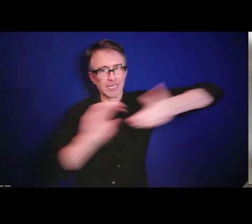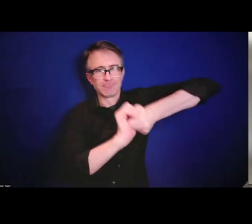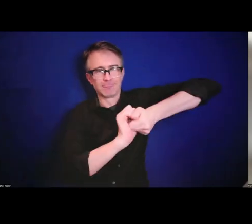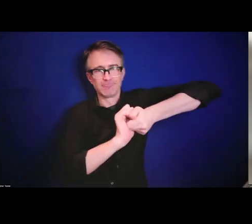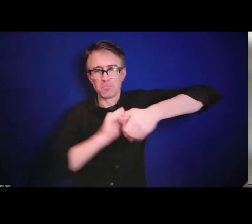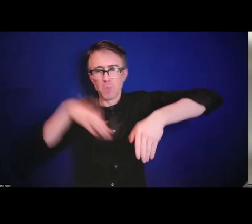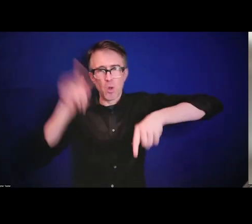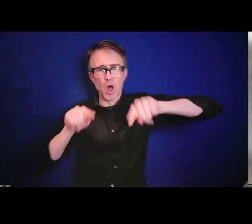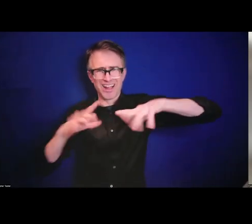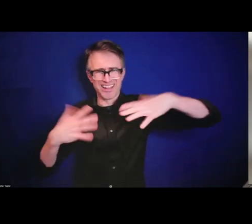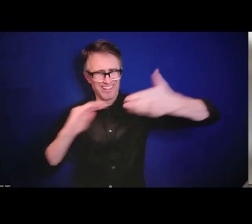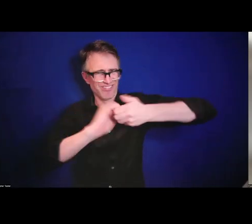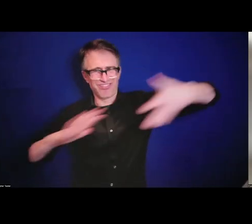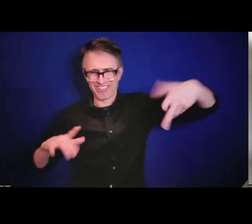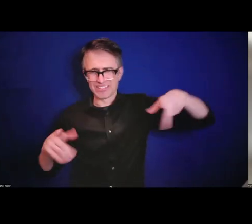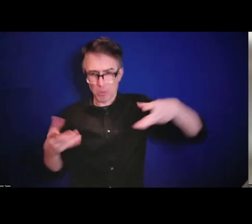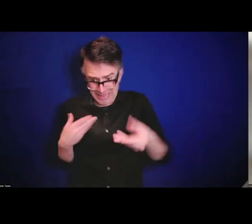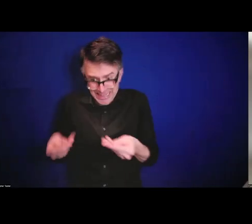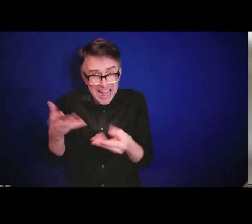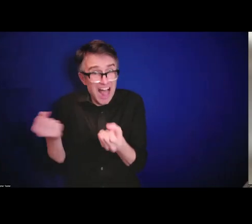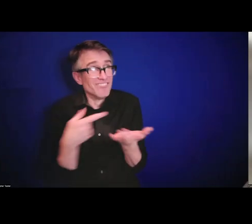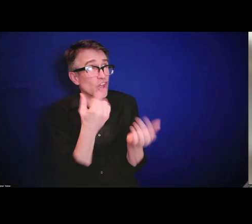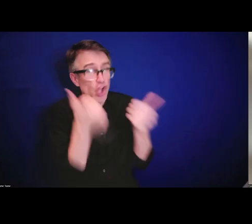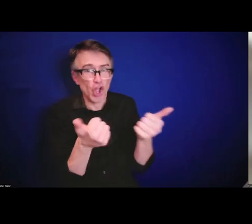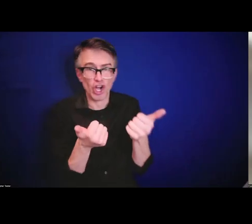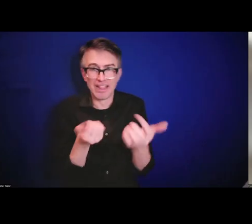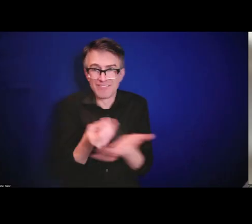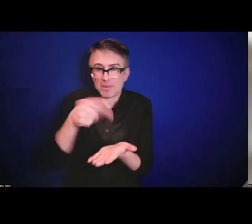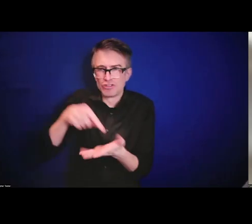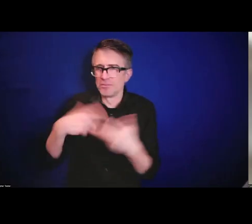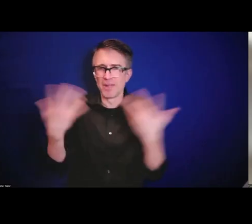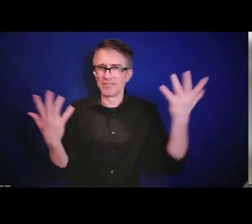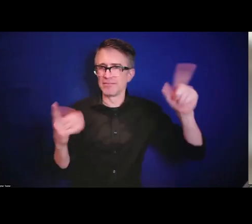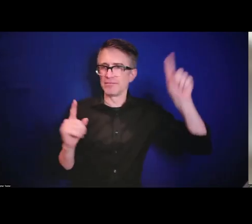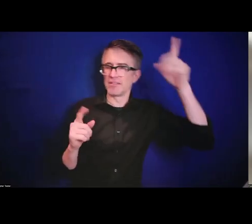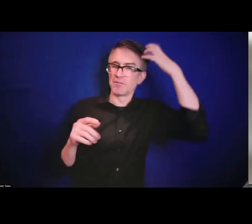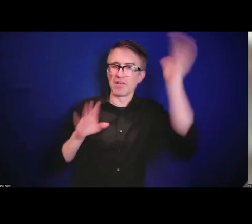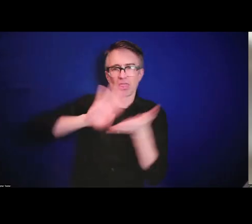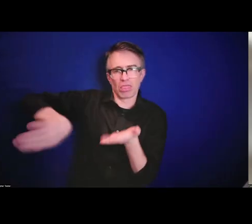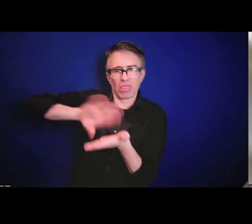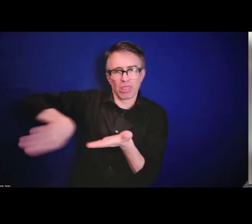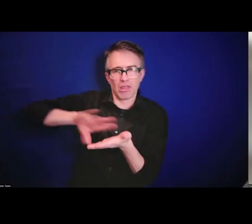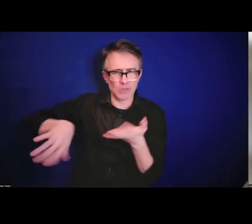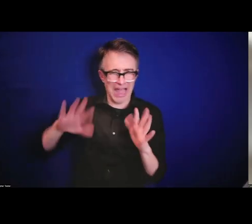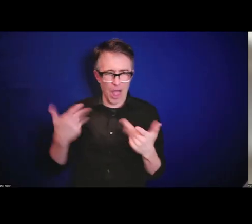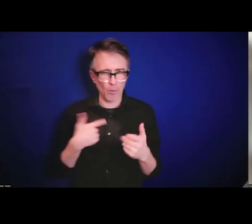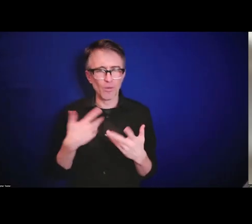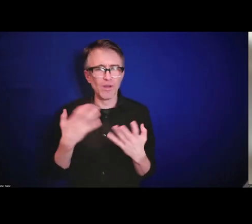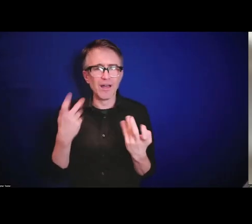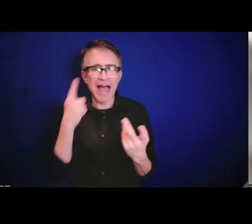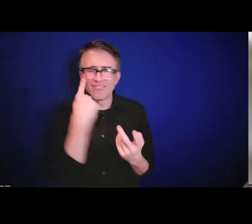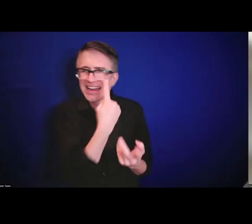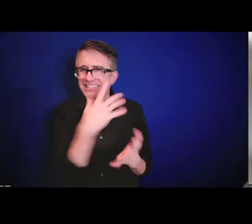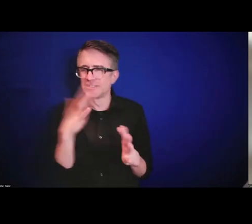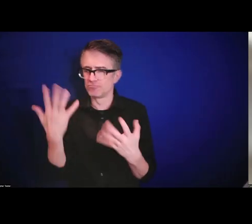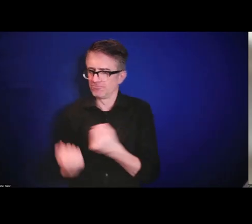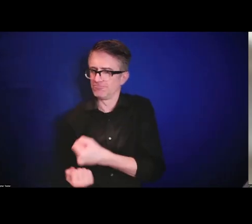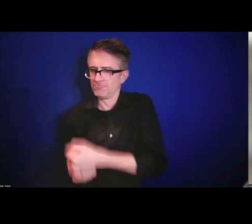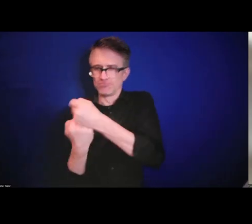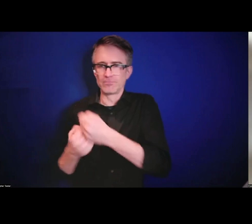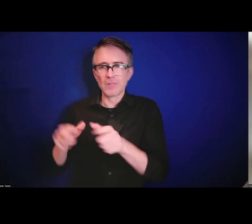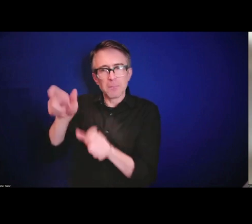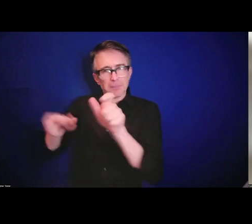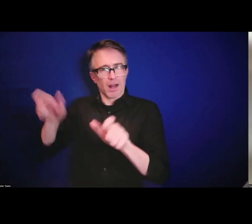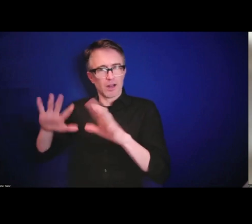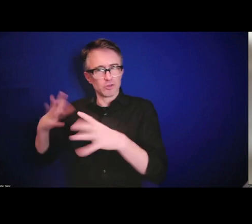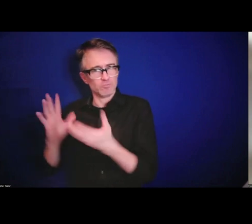build substantial evidence data to really identify the left behind populations, build compelling cases so that no one is left behind? So